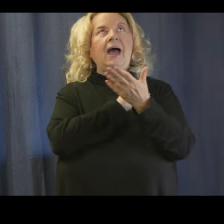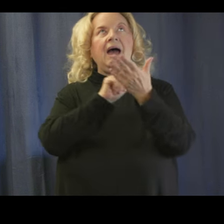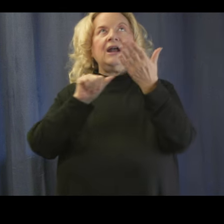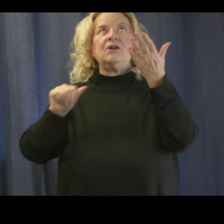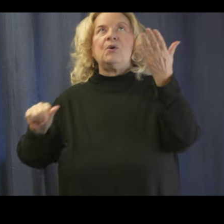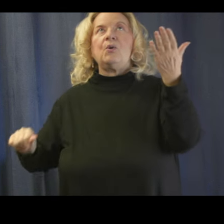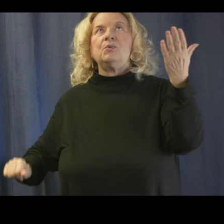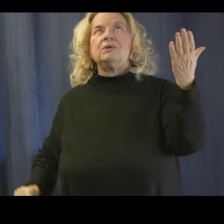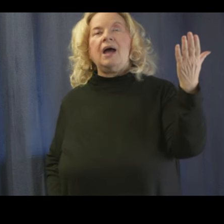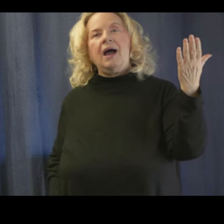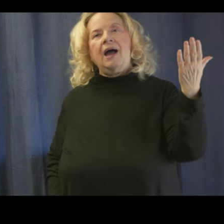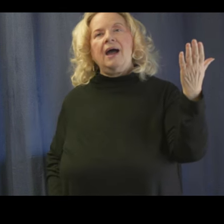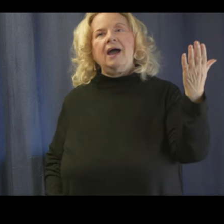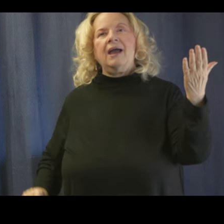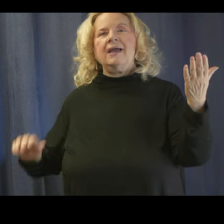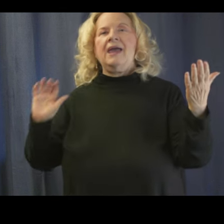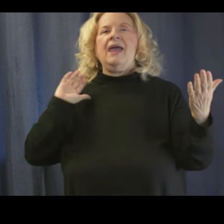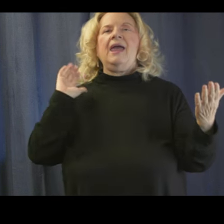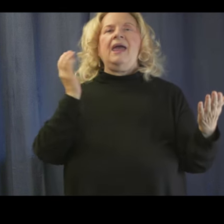Yisrael,